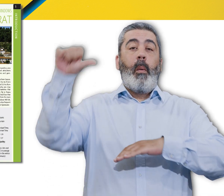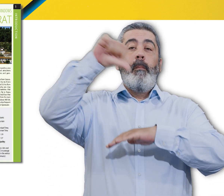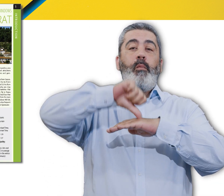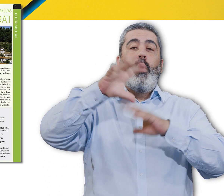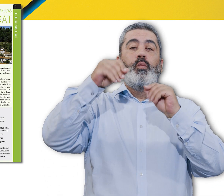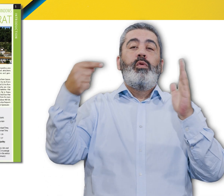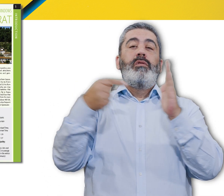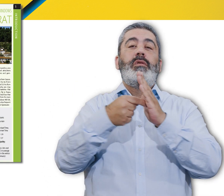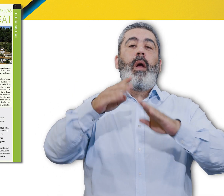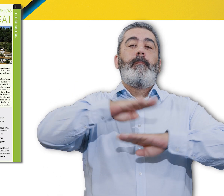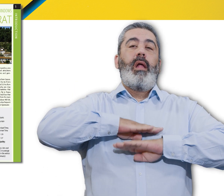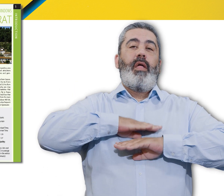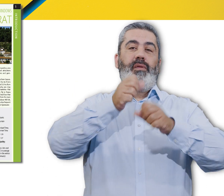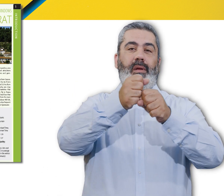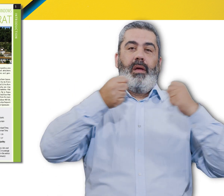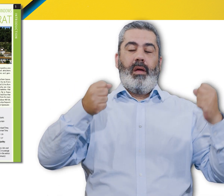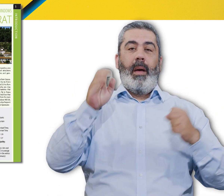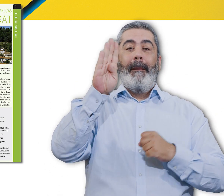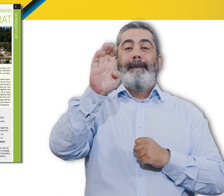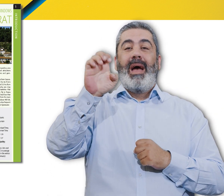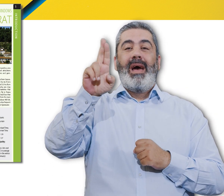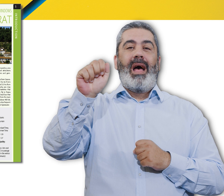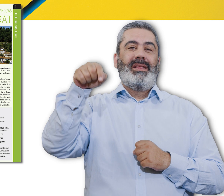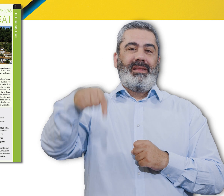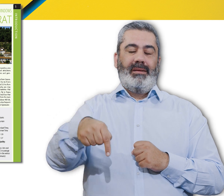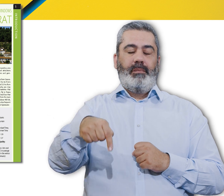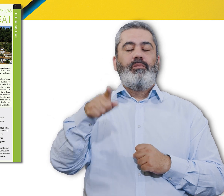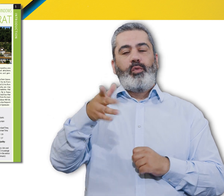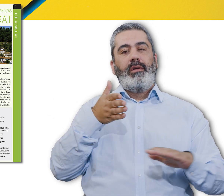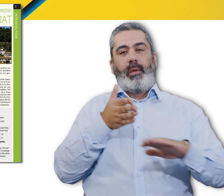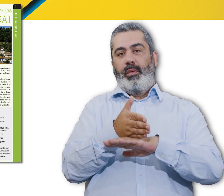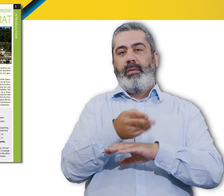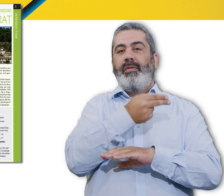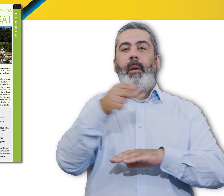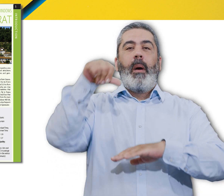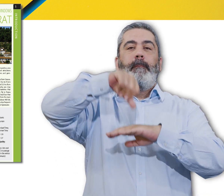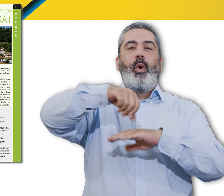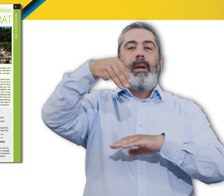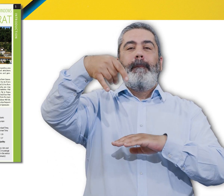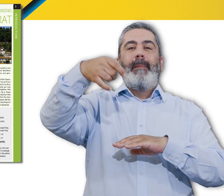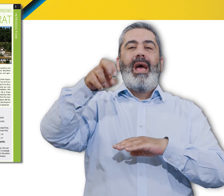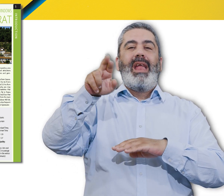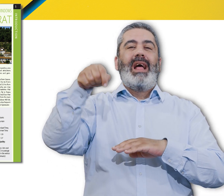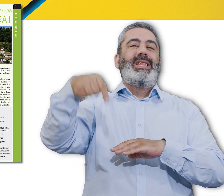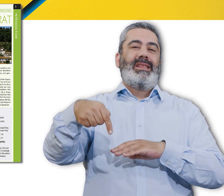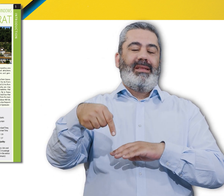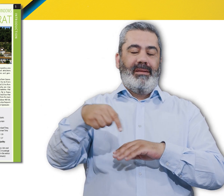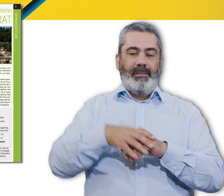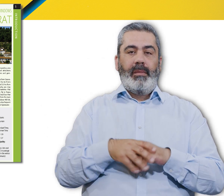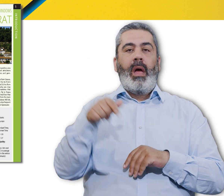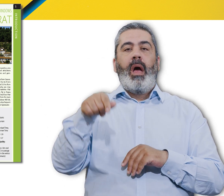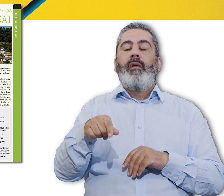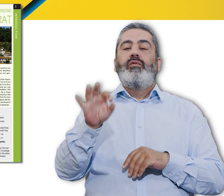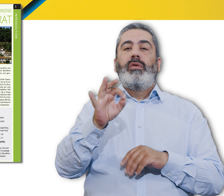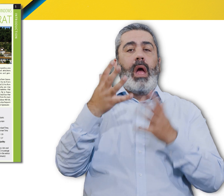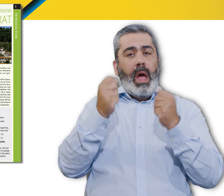City of 8,000 Windows, Birat. Section. Introduction. A few words about Birat. Birat,